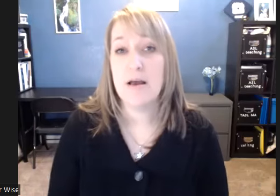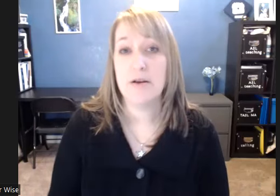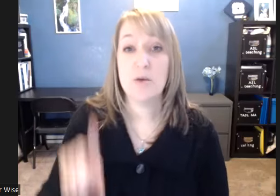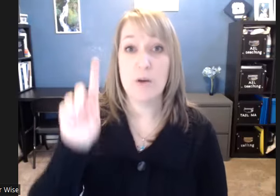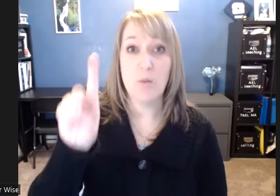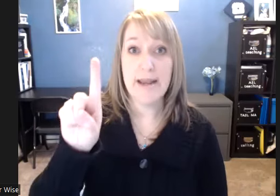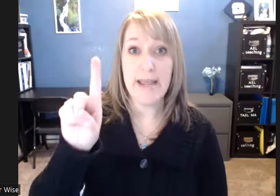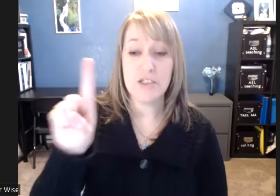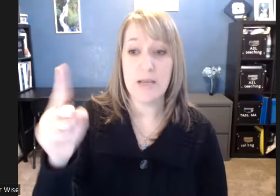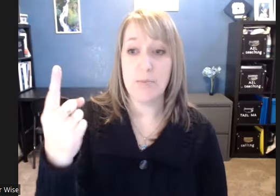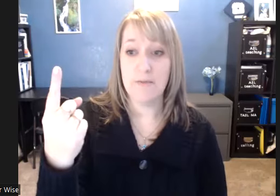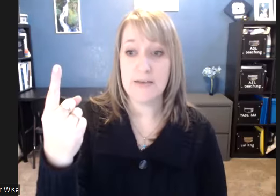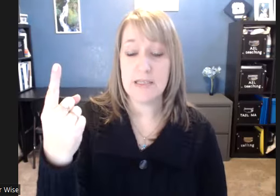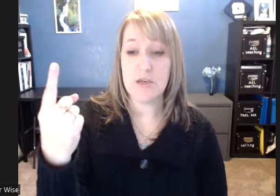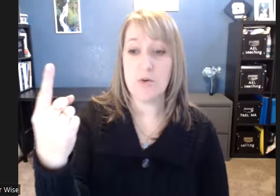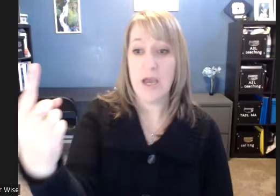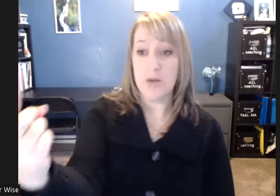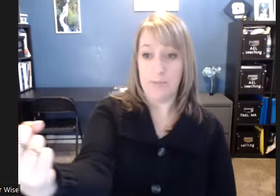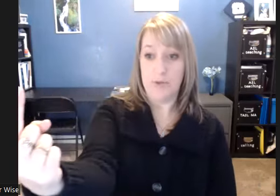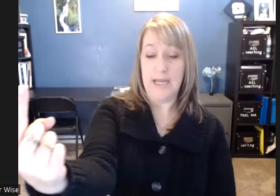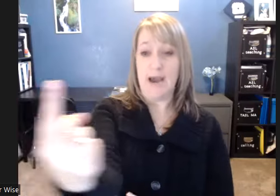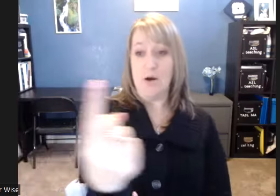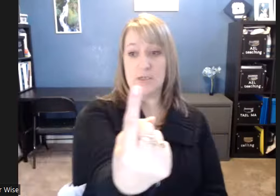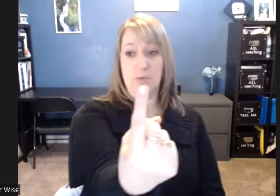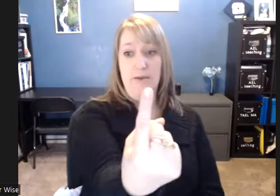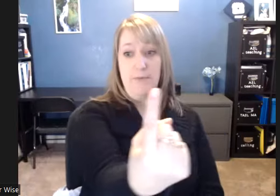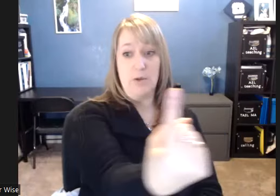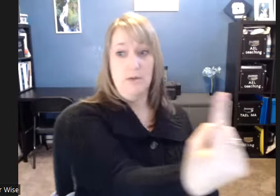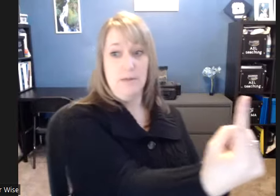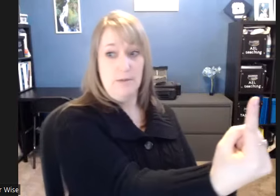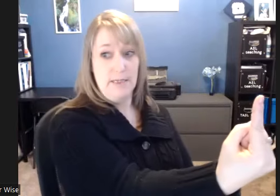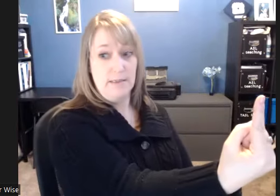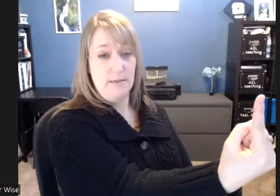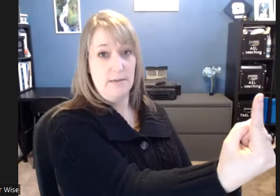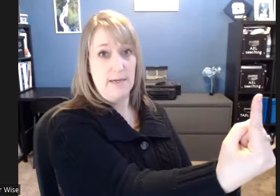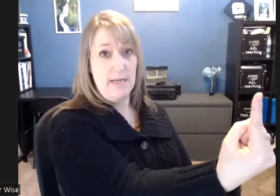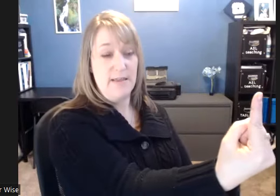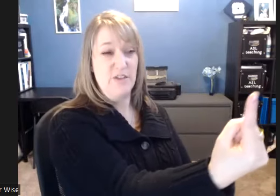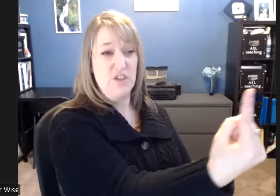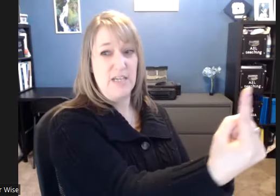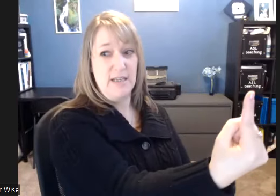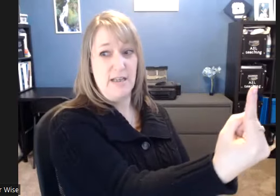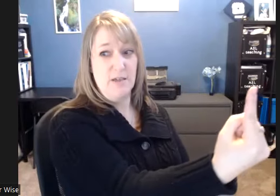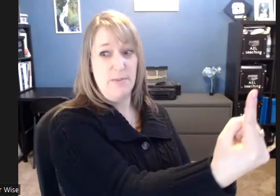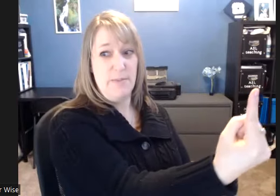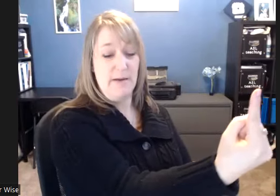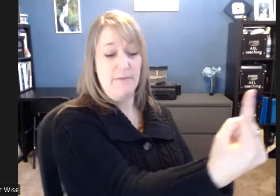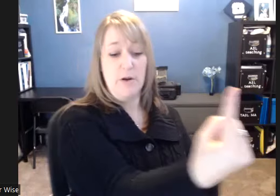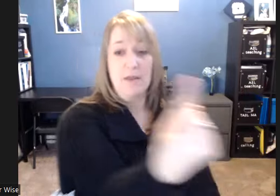Someone, you want a 1 hand shape, palm facing you, and you want to put it out away from you a little bit. All right. And then you just shake it a little bit back and forth.